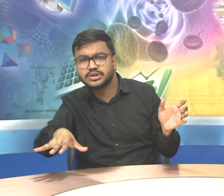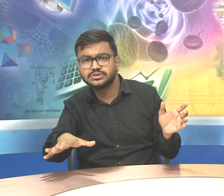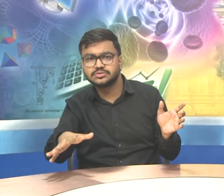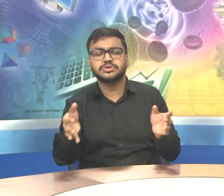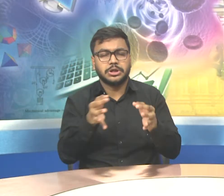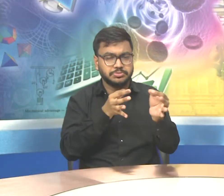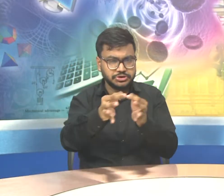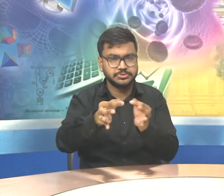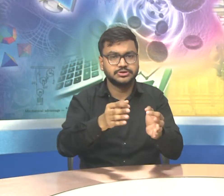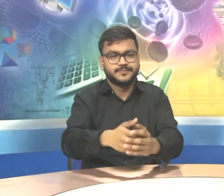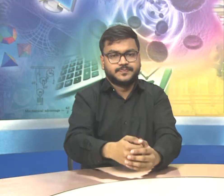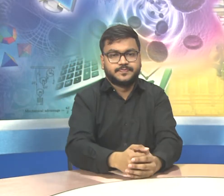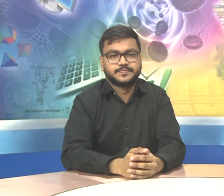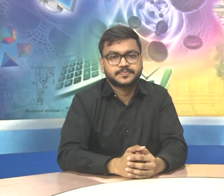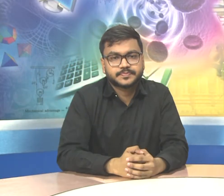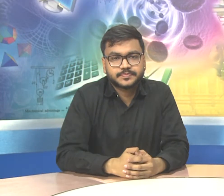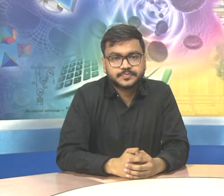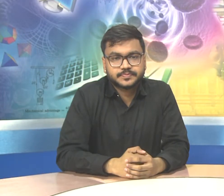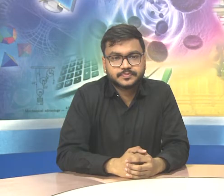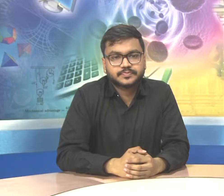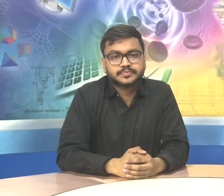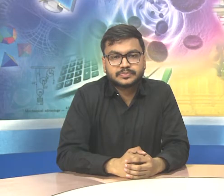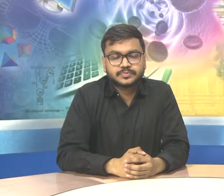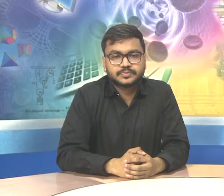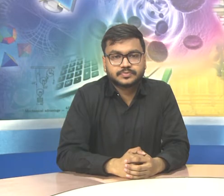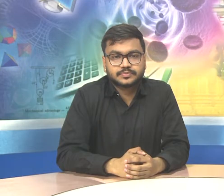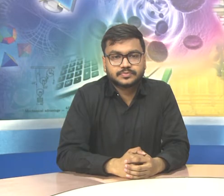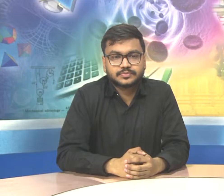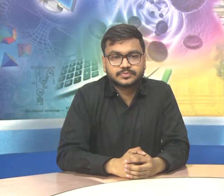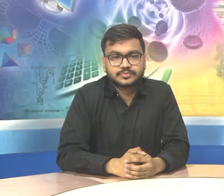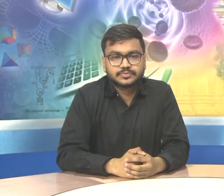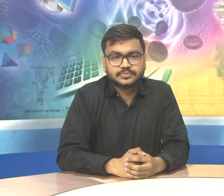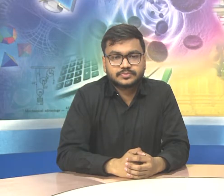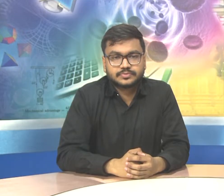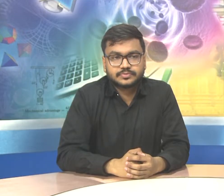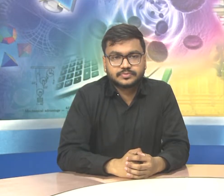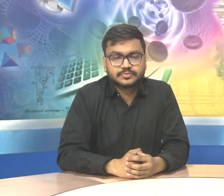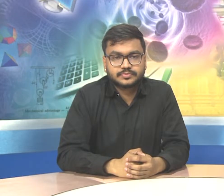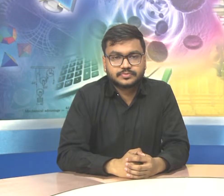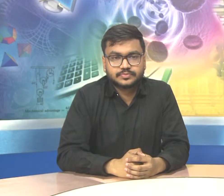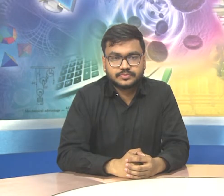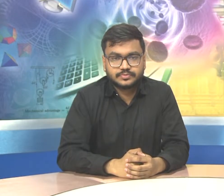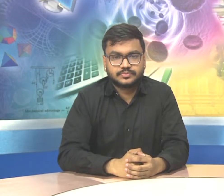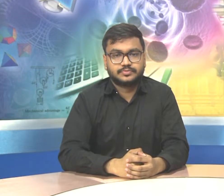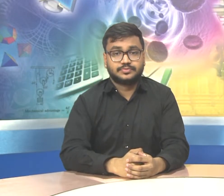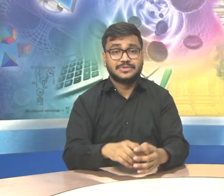If any of the candidates reach the quote, he or she declared elected.